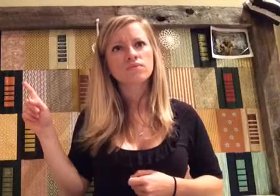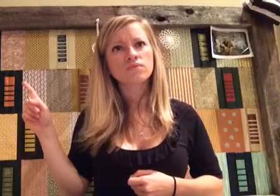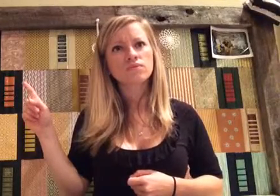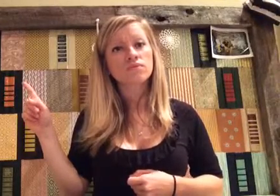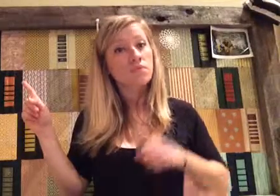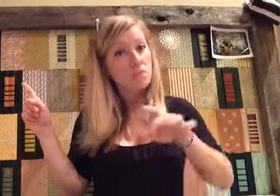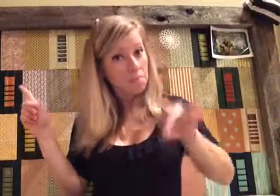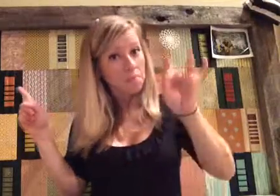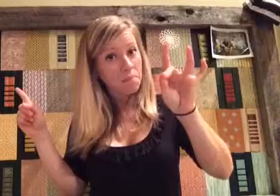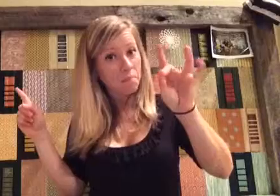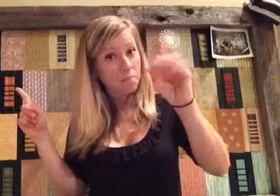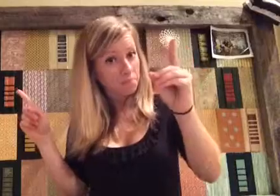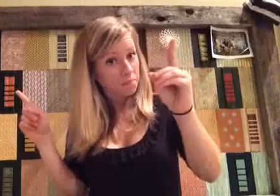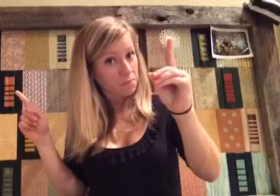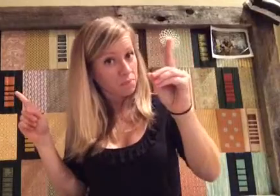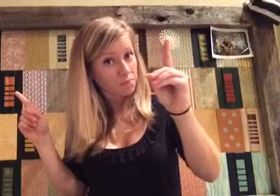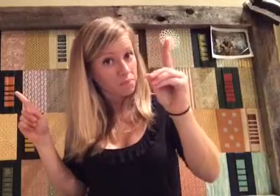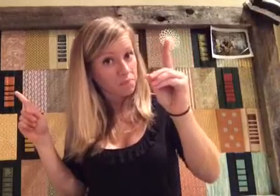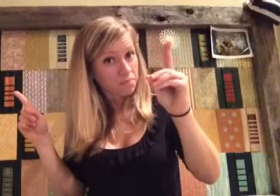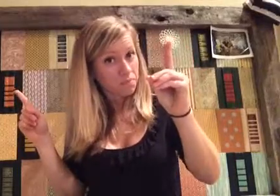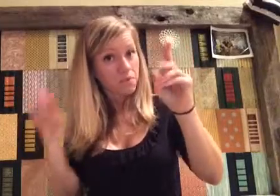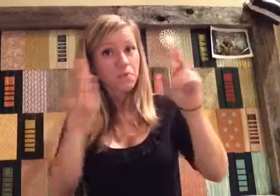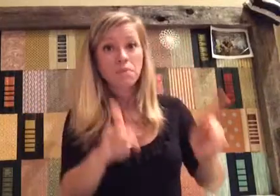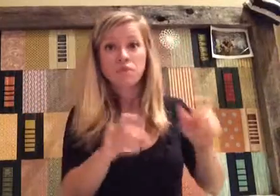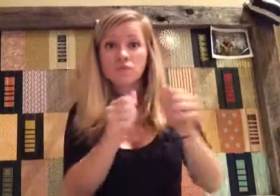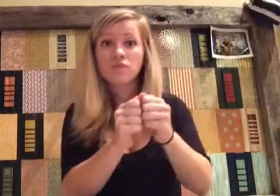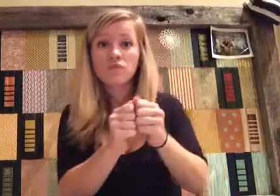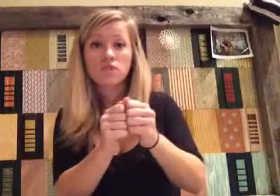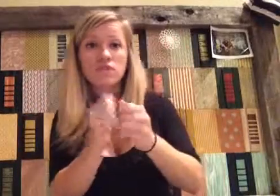Did you choose D, person versus technology, as your answer?